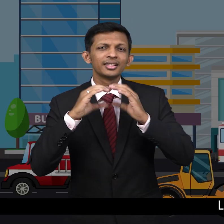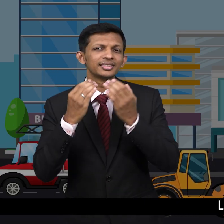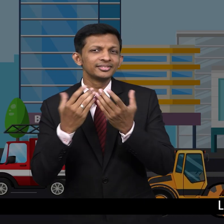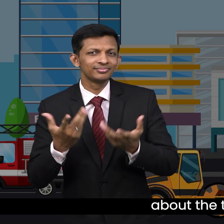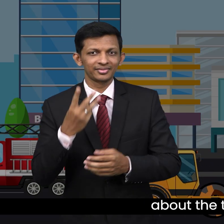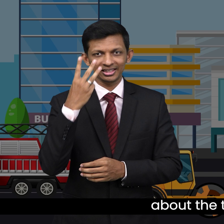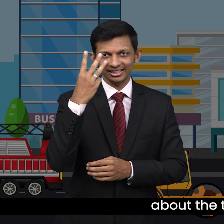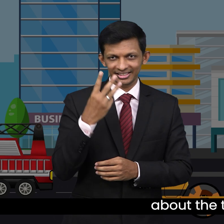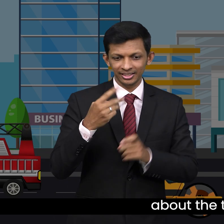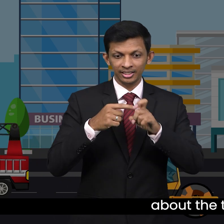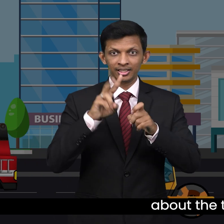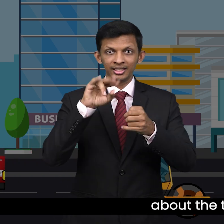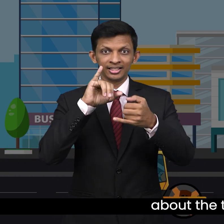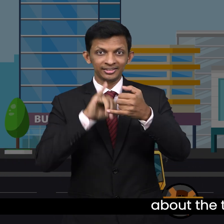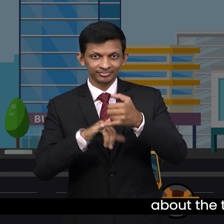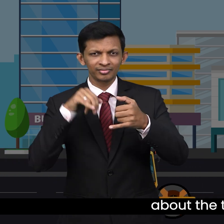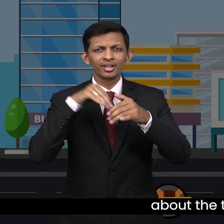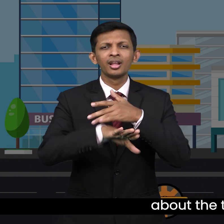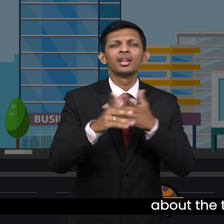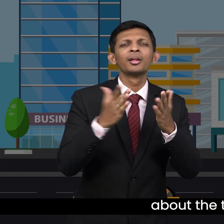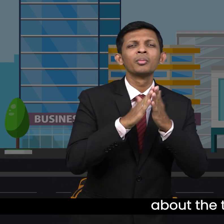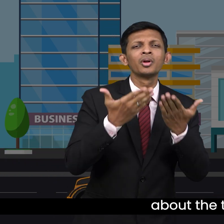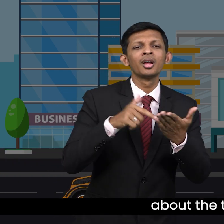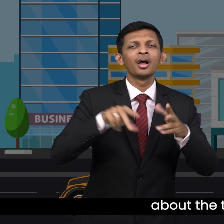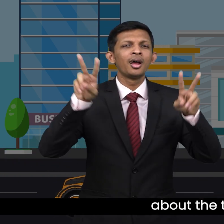let's learn more about the transport from the lesson